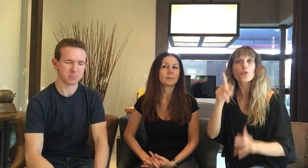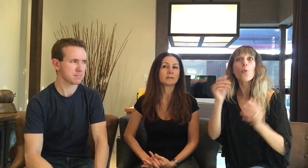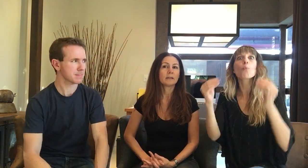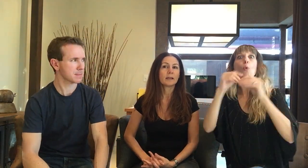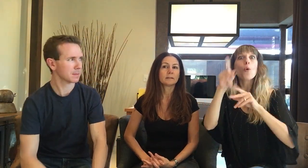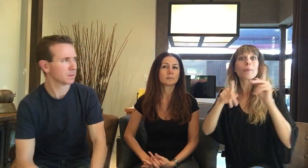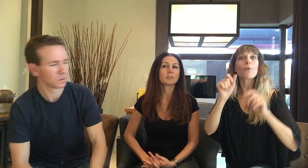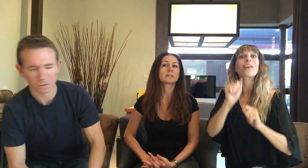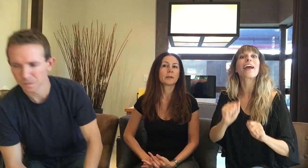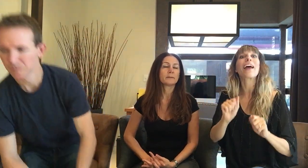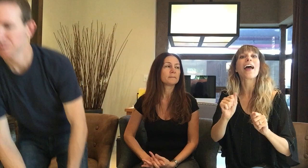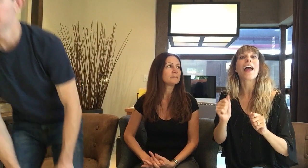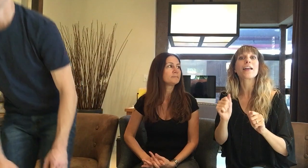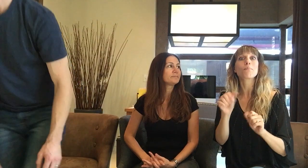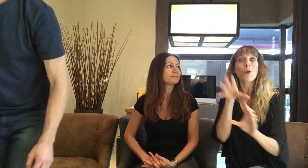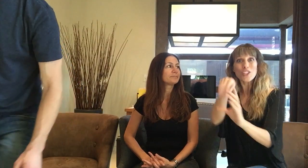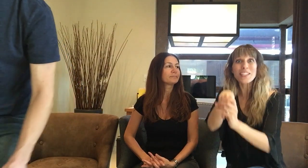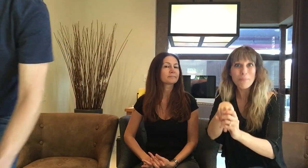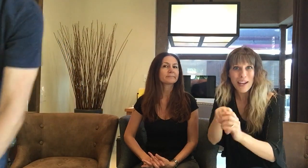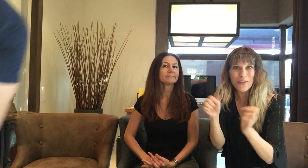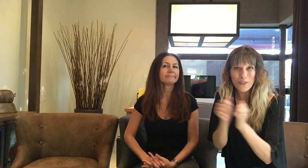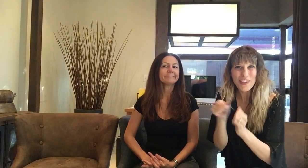and participate.